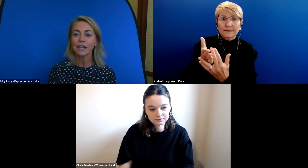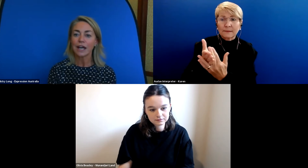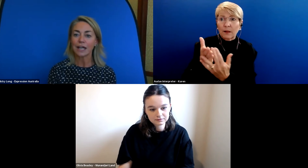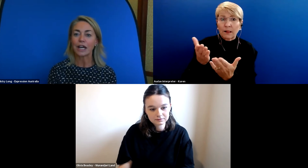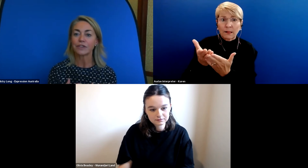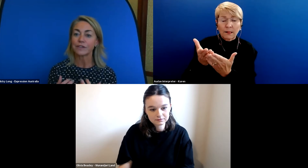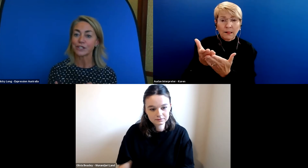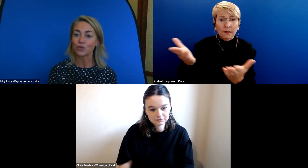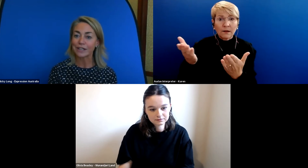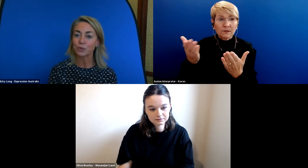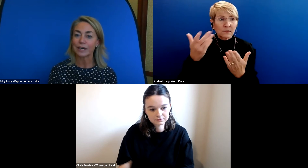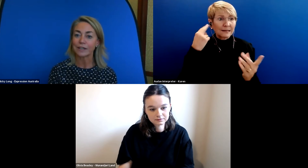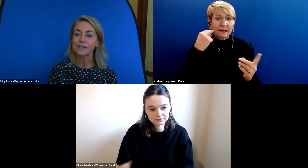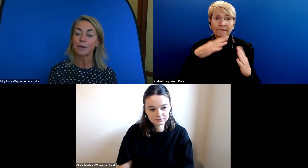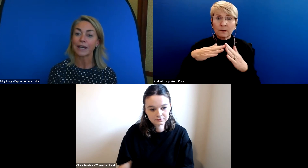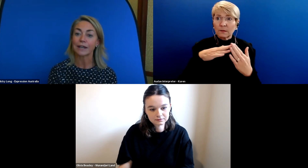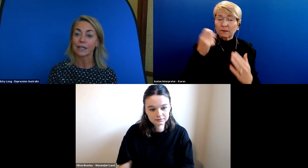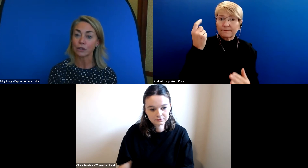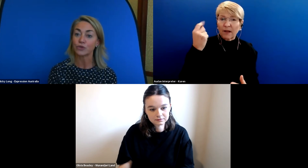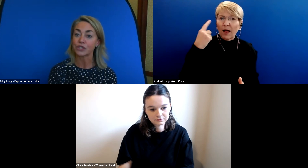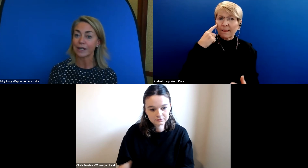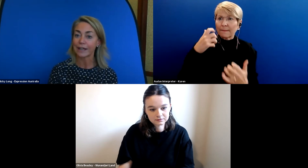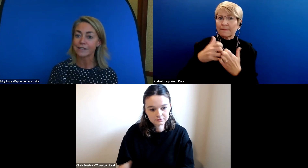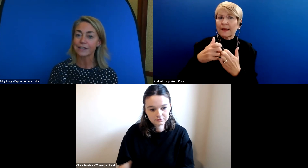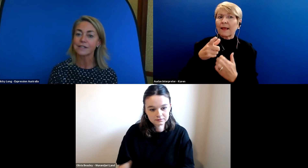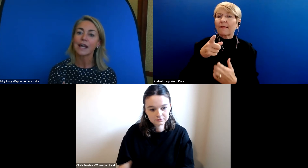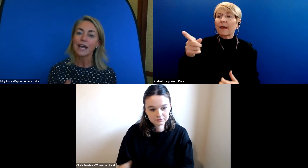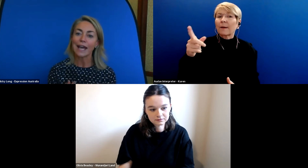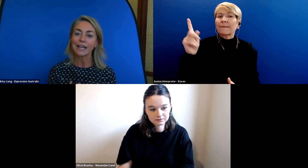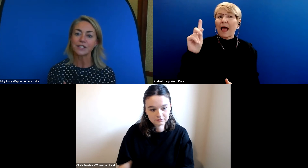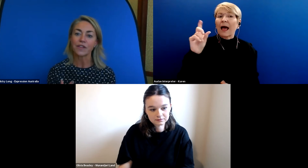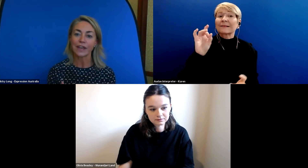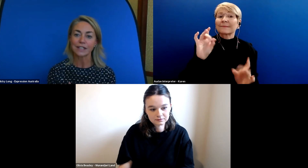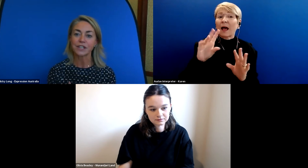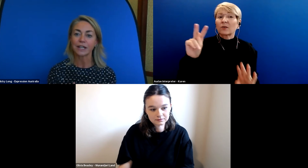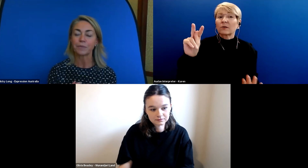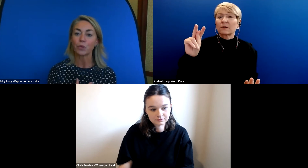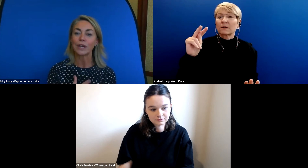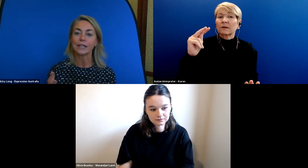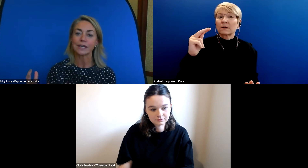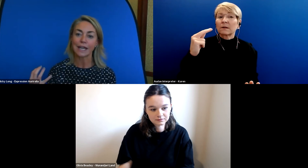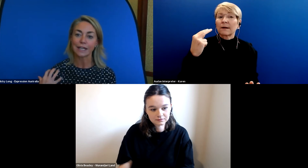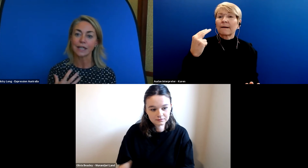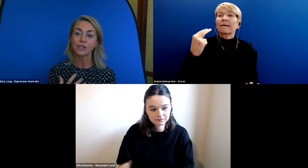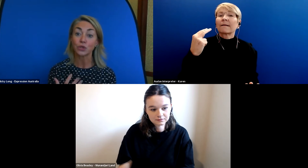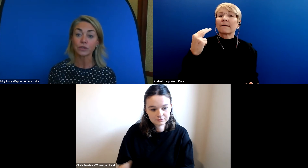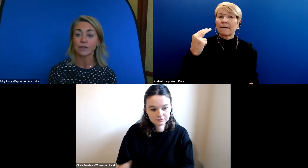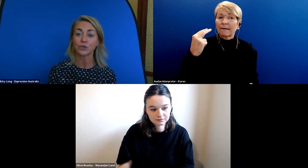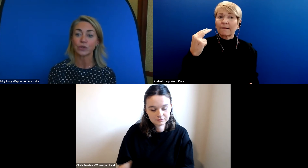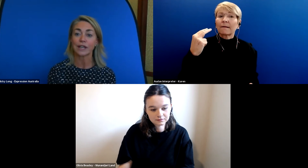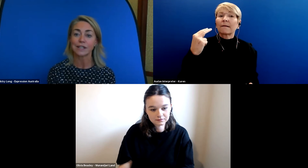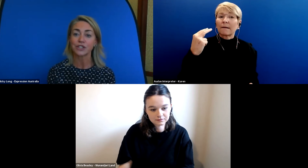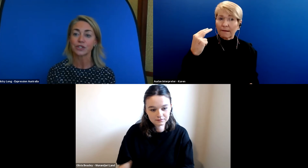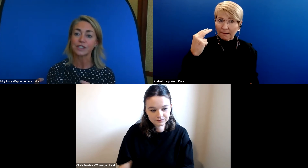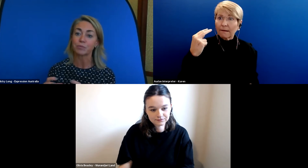that. I think there's great awareness about inclusion and access, and that we can talk to